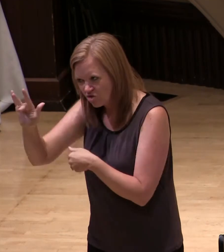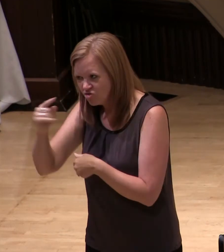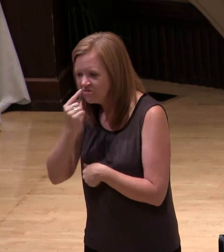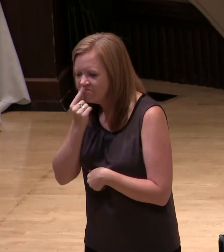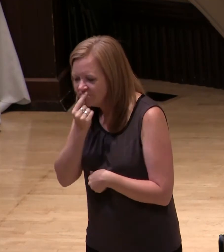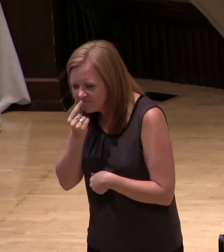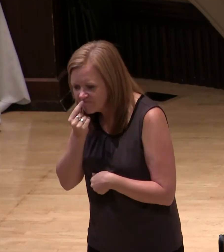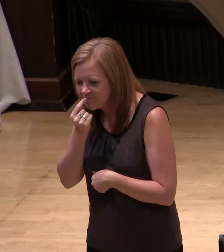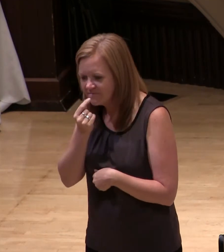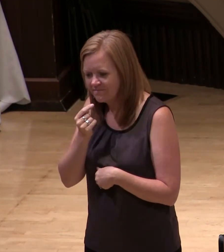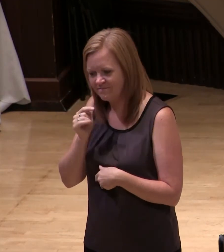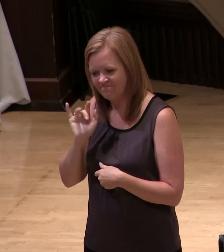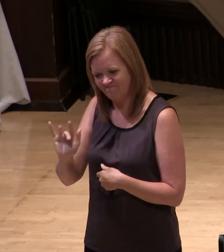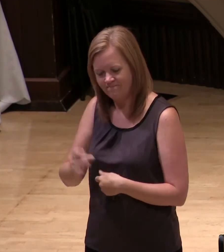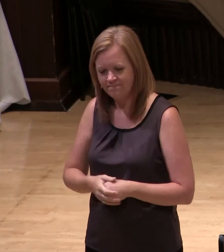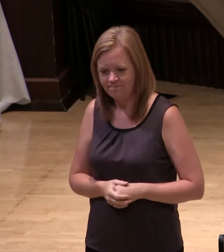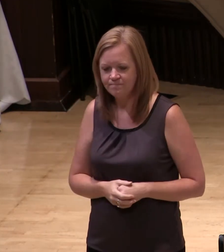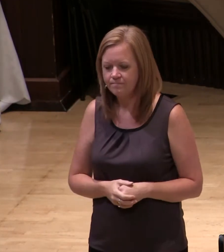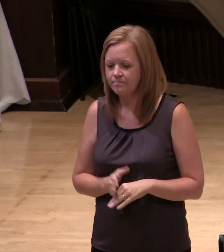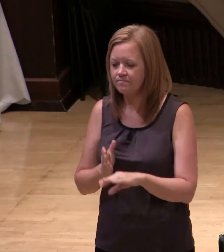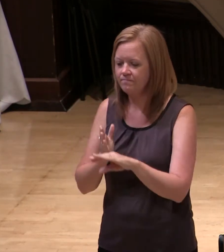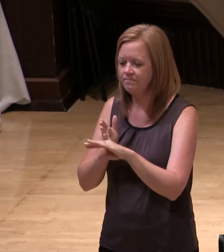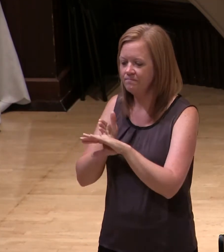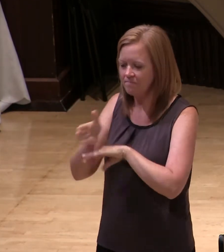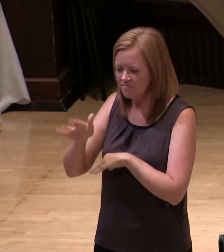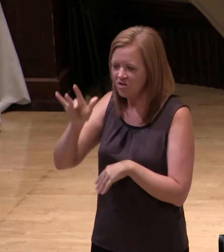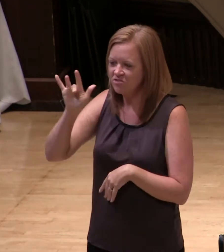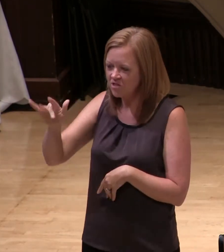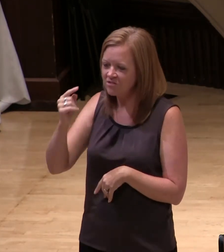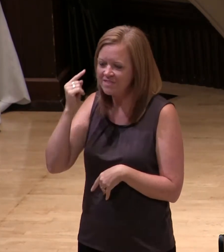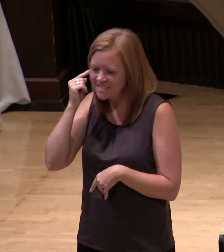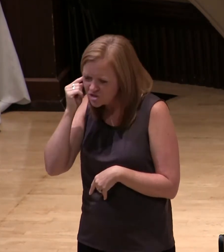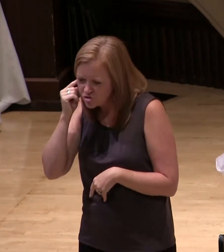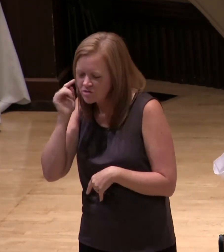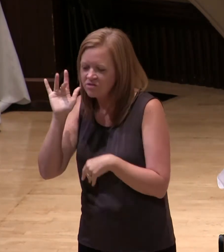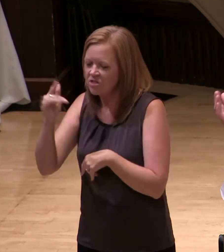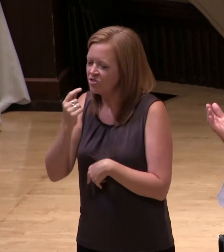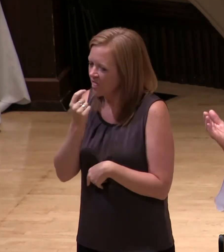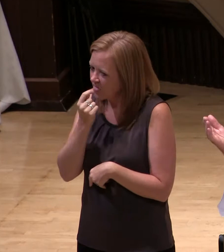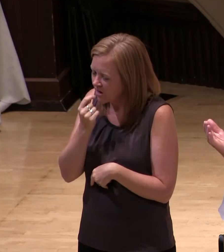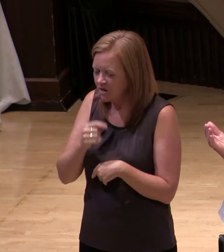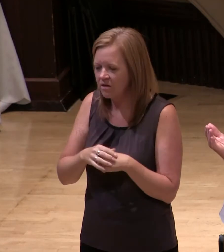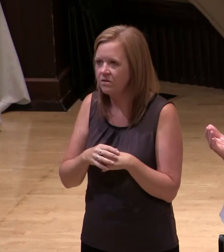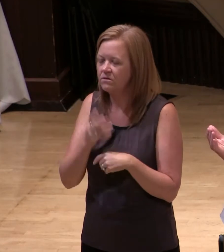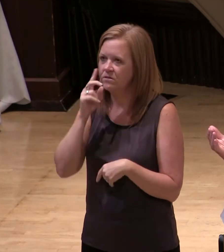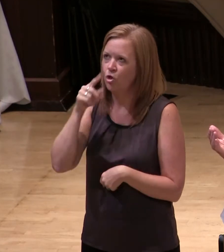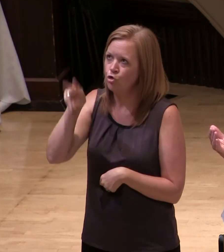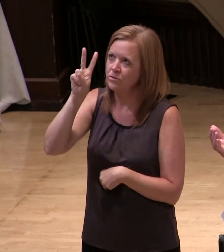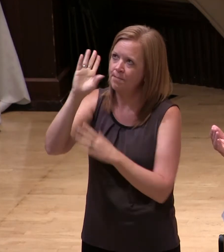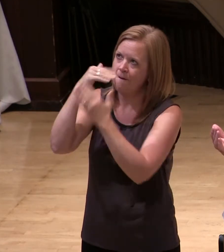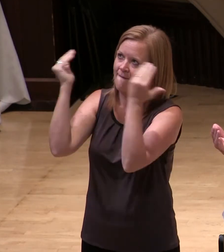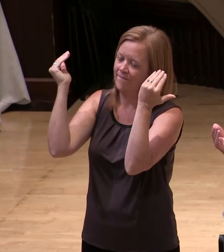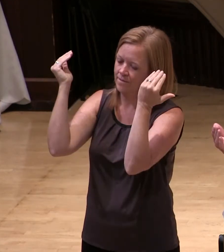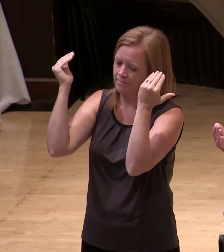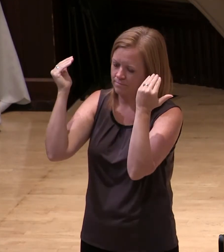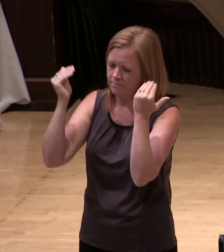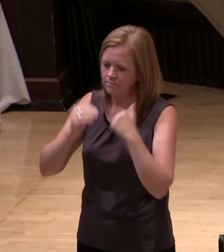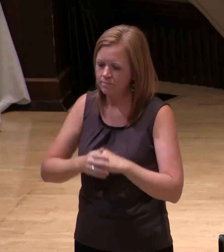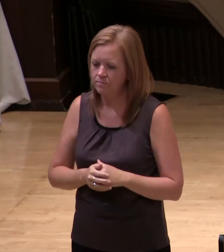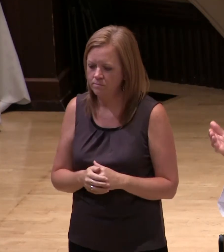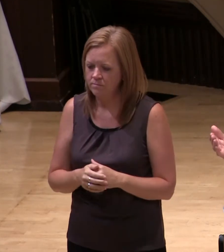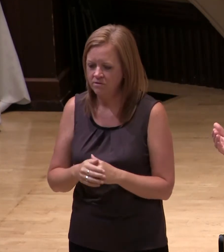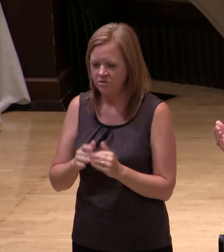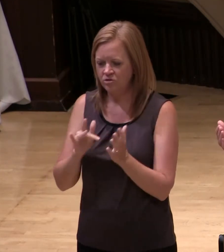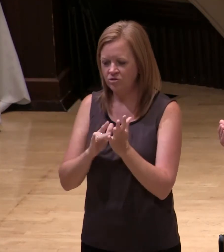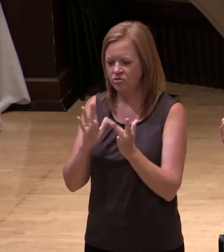tongue. So after he touches his ears and his tongue, he says he looks up to heaven. So